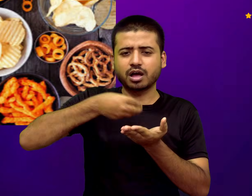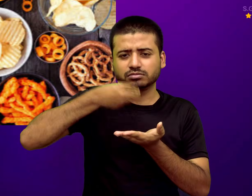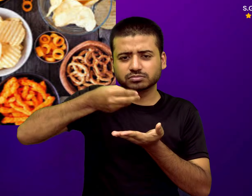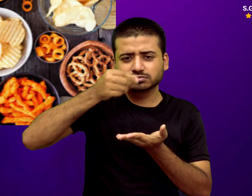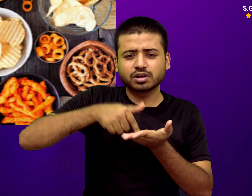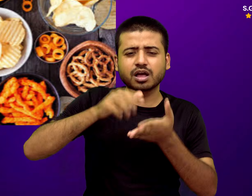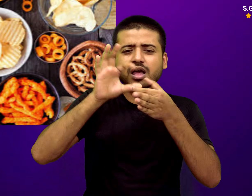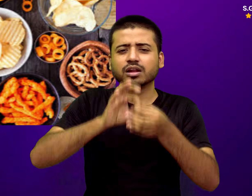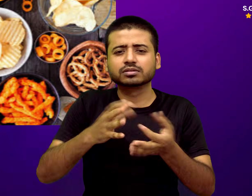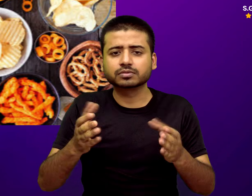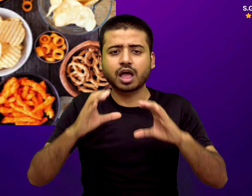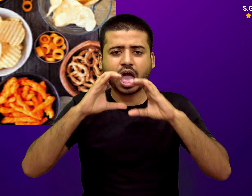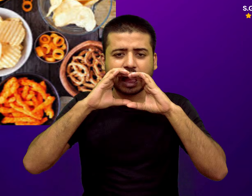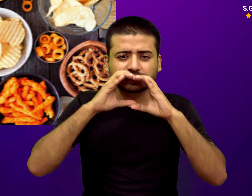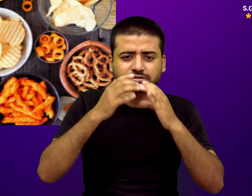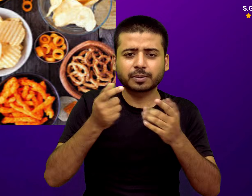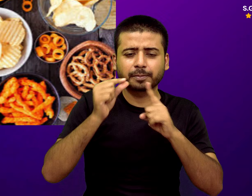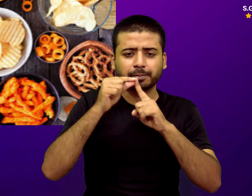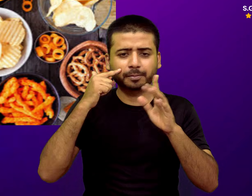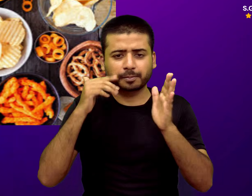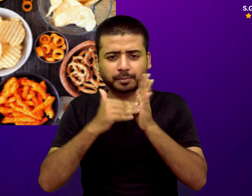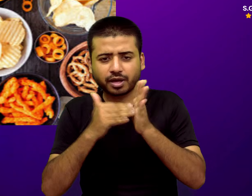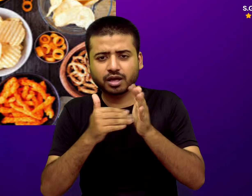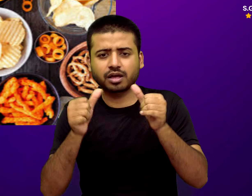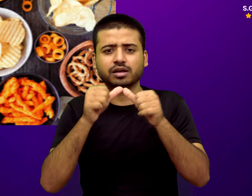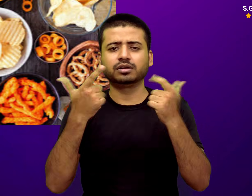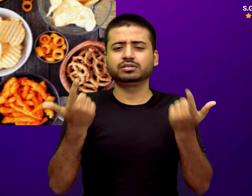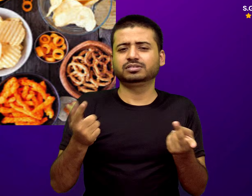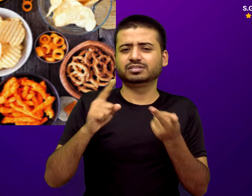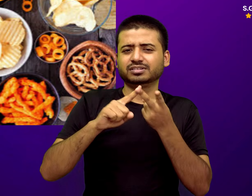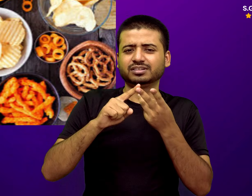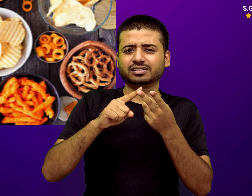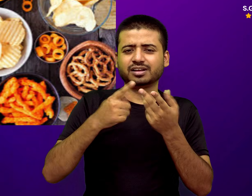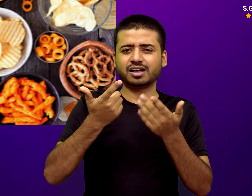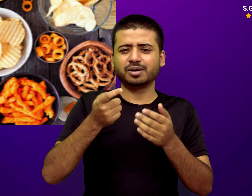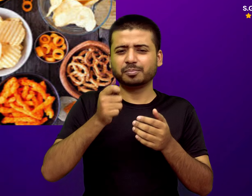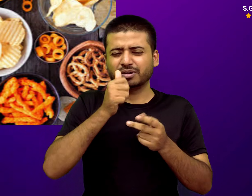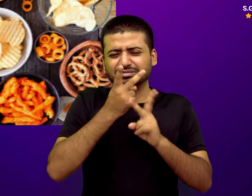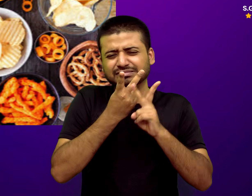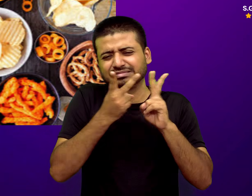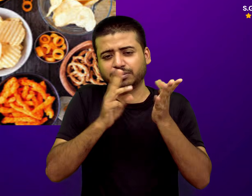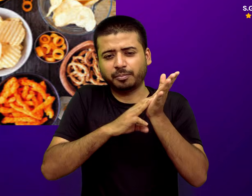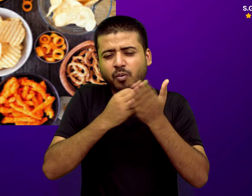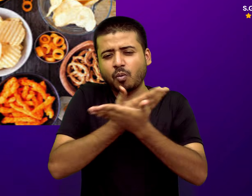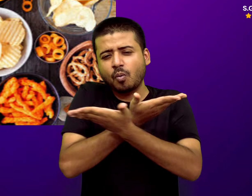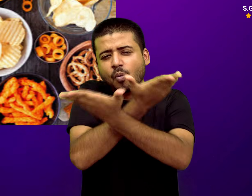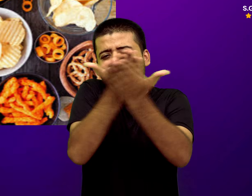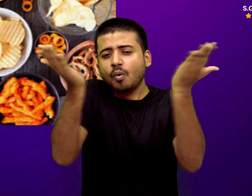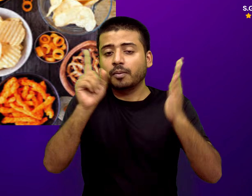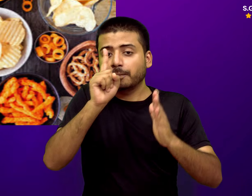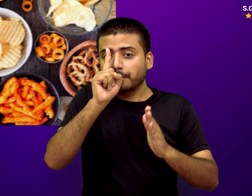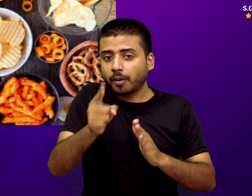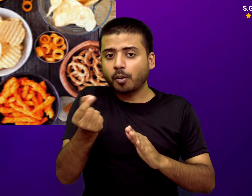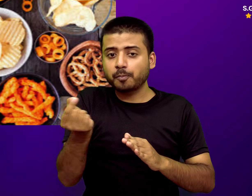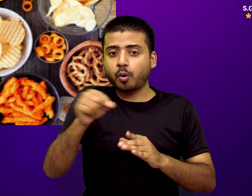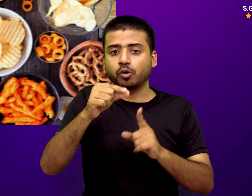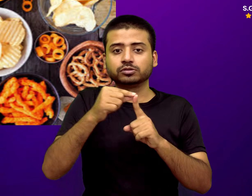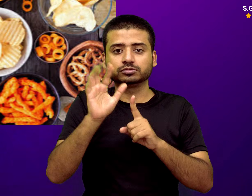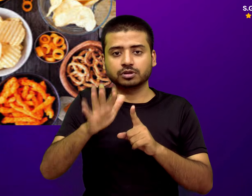link between your diet and joint health. When you experience joint pain, stiffness, or swelling, it is natural to blame aging,